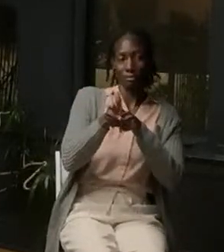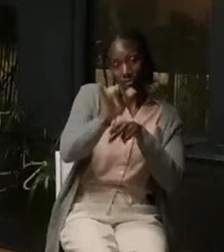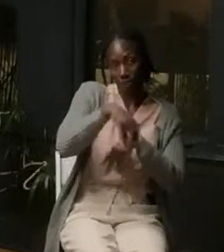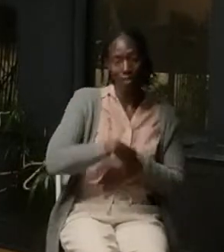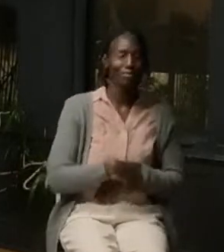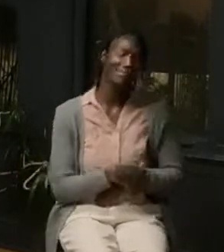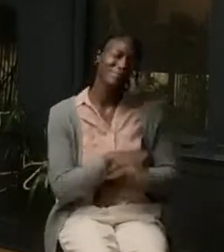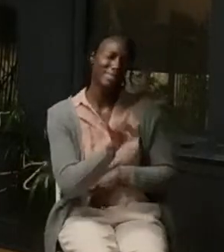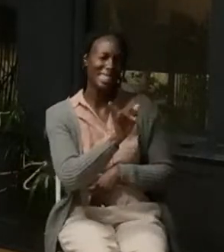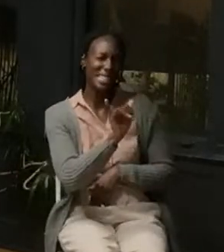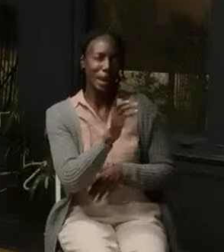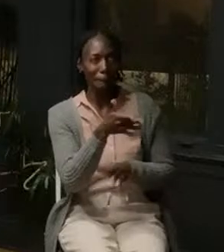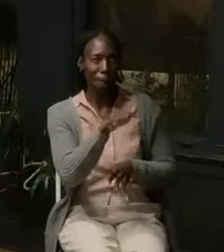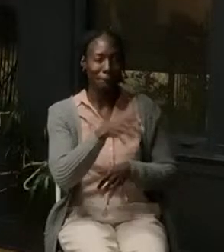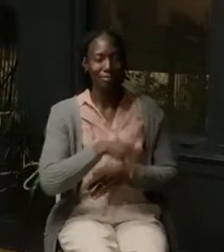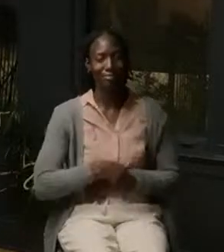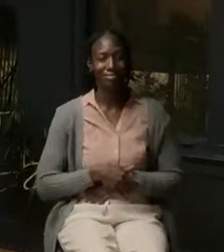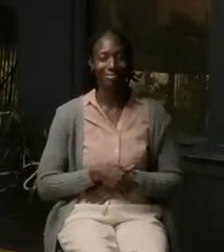Same difference.